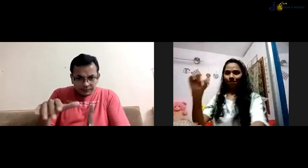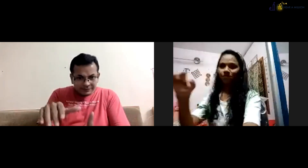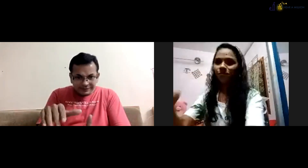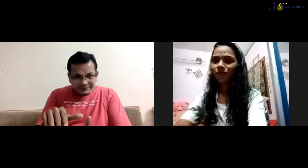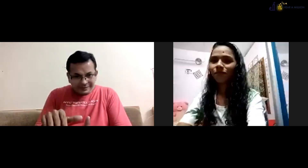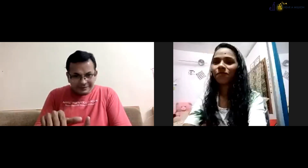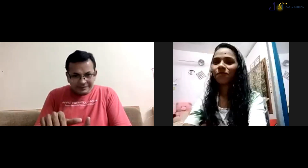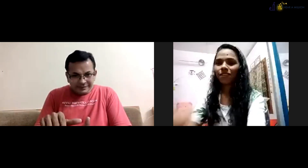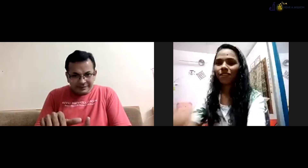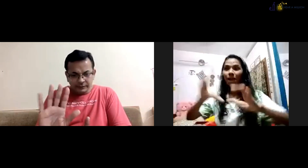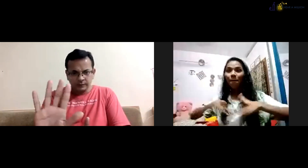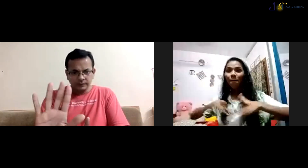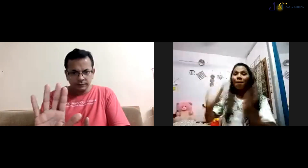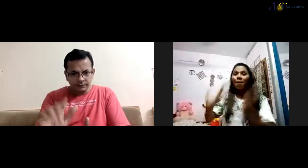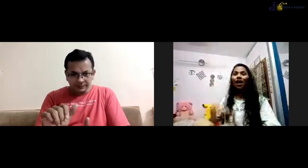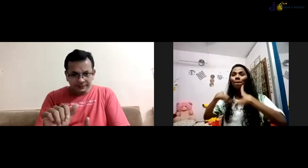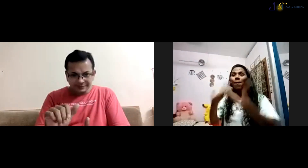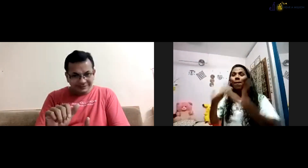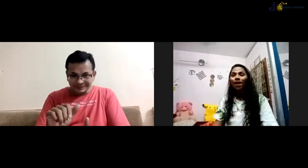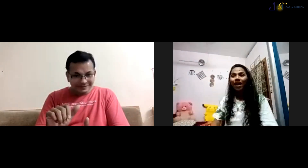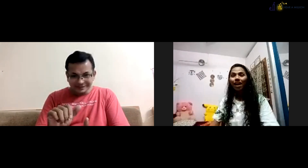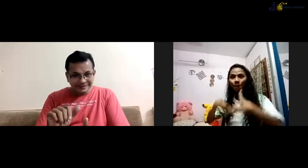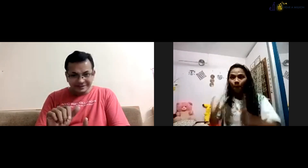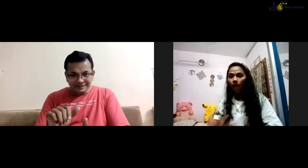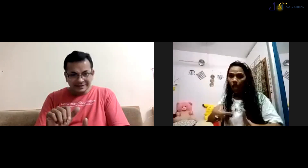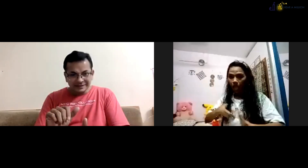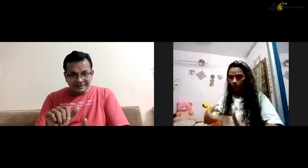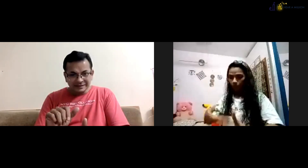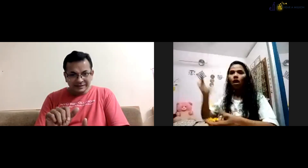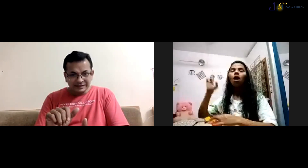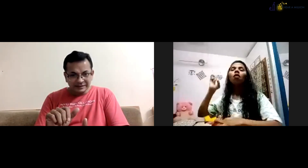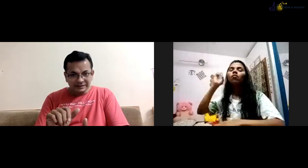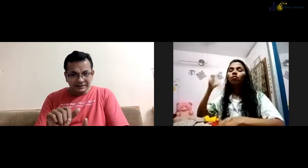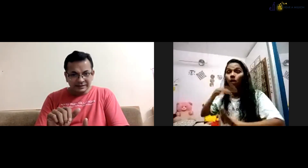pregnant. When she was pregnant. Her mother.